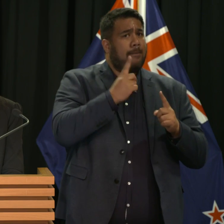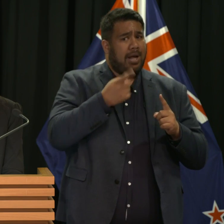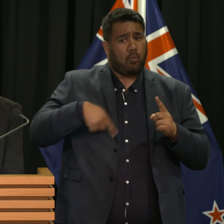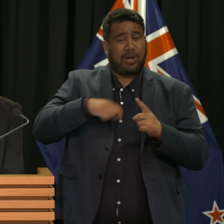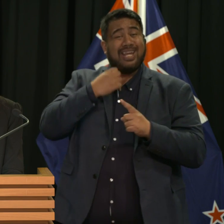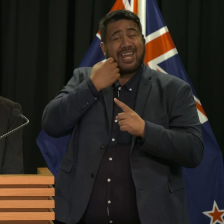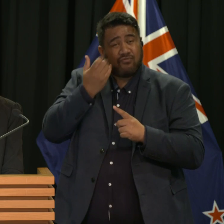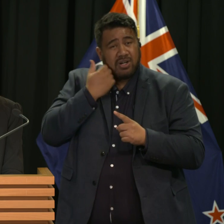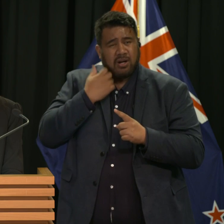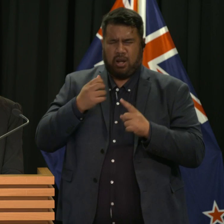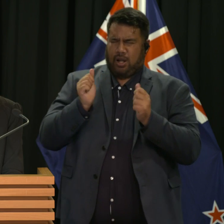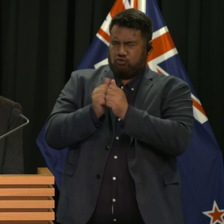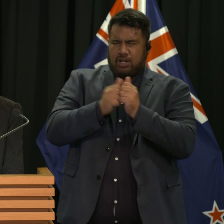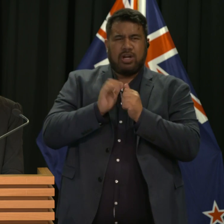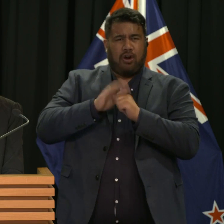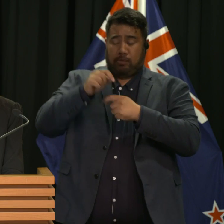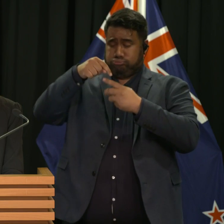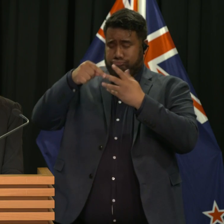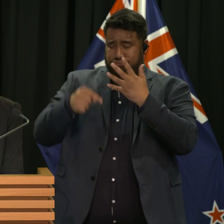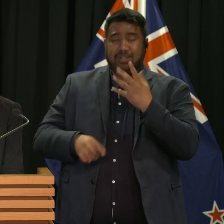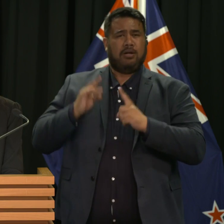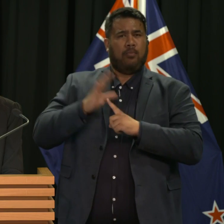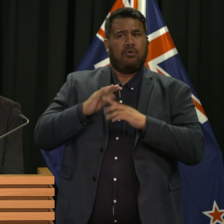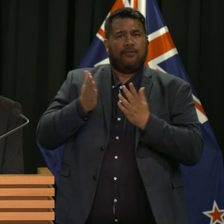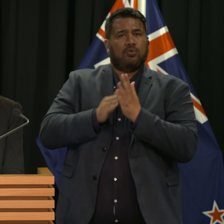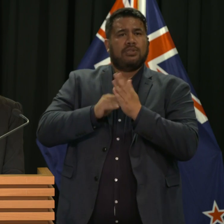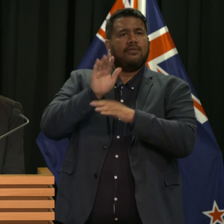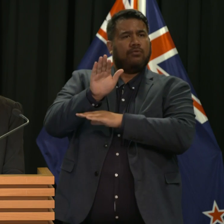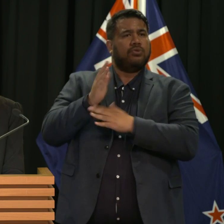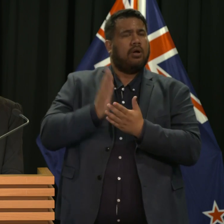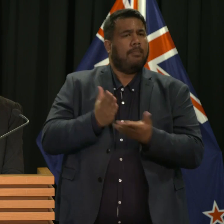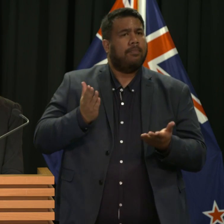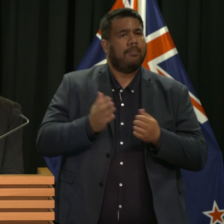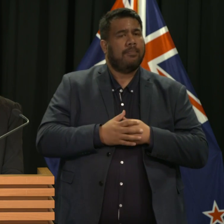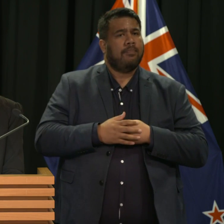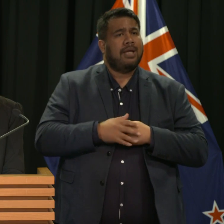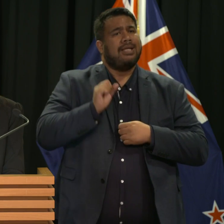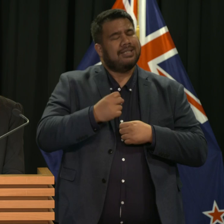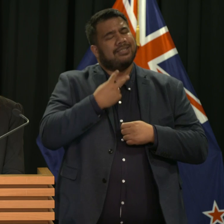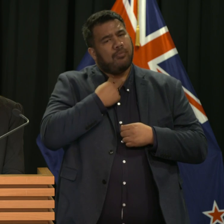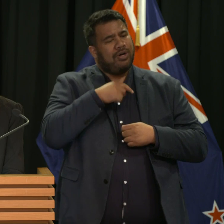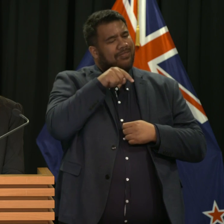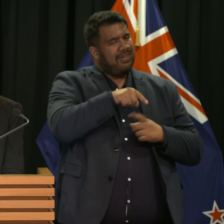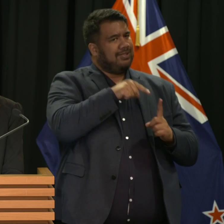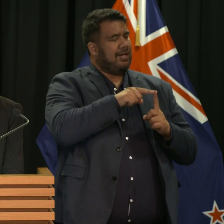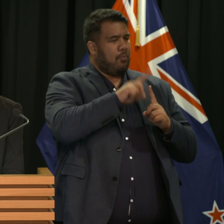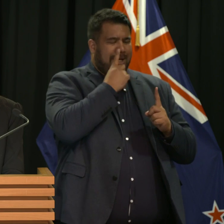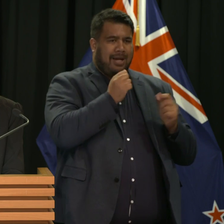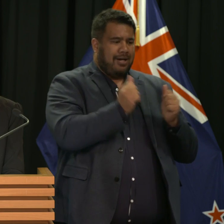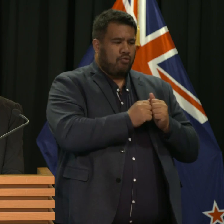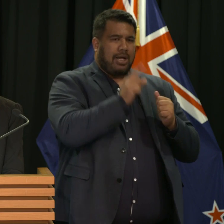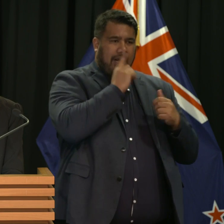daily basis on a number of issues that are critically important to New Zealand's future. Whilst I'm disappointed we've not been able to